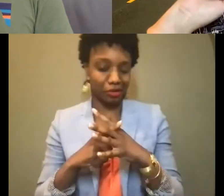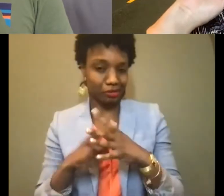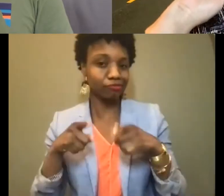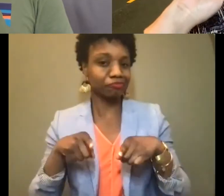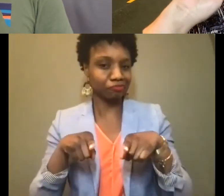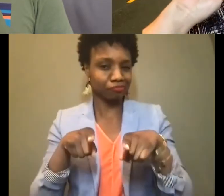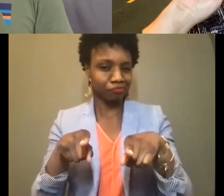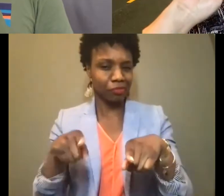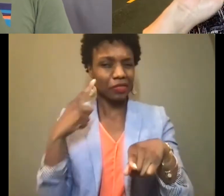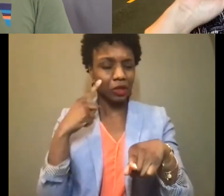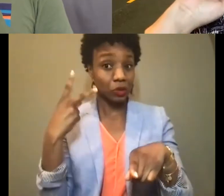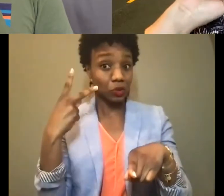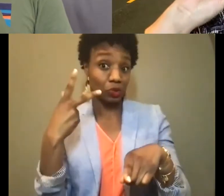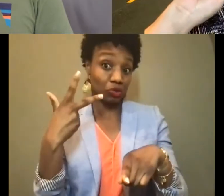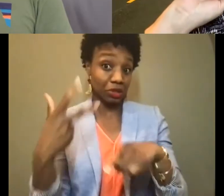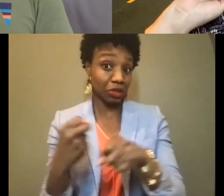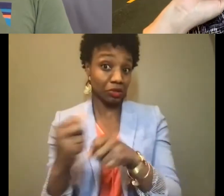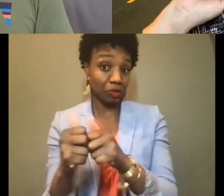or 3 years with us. And